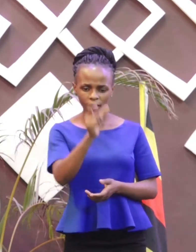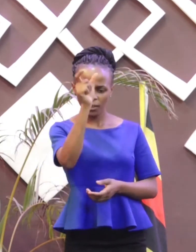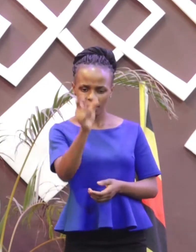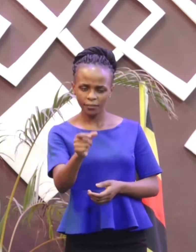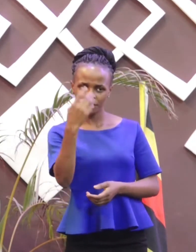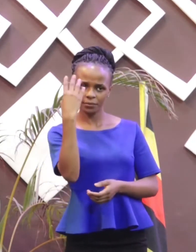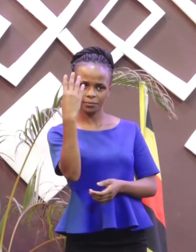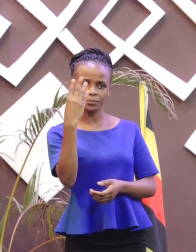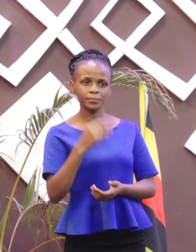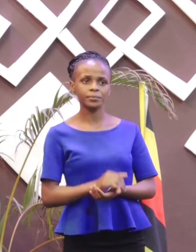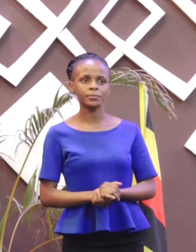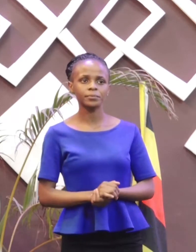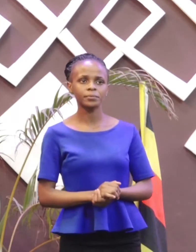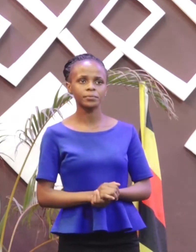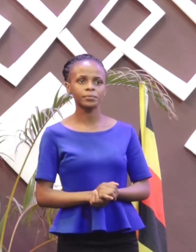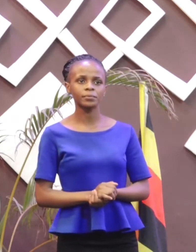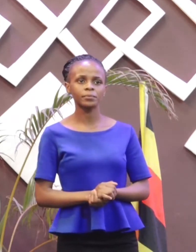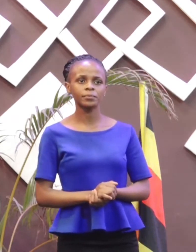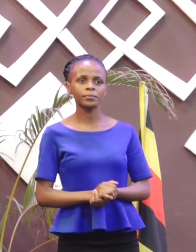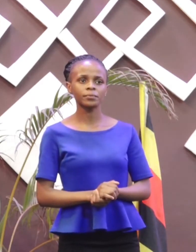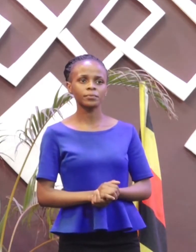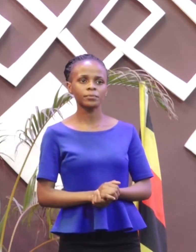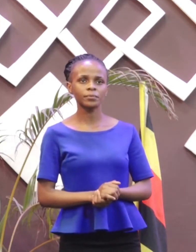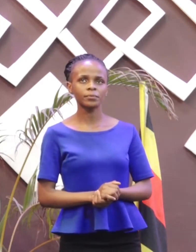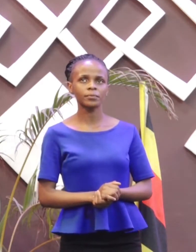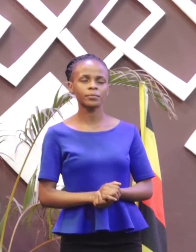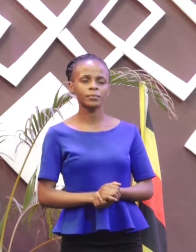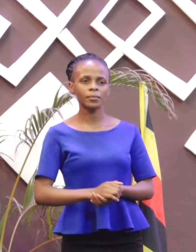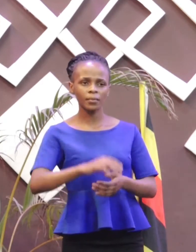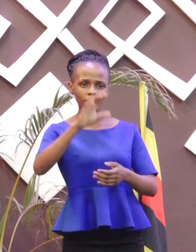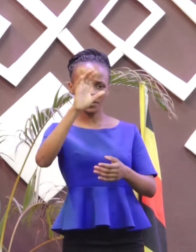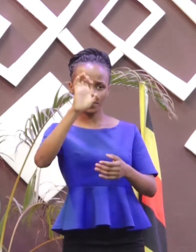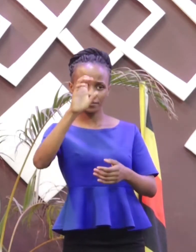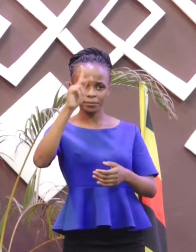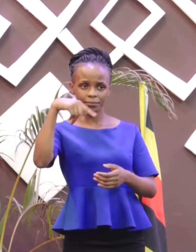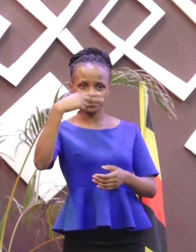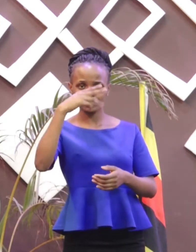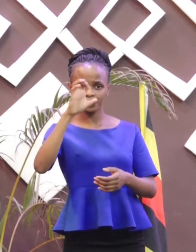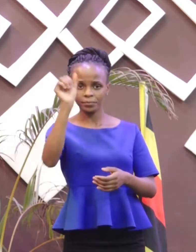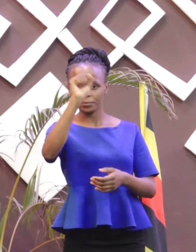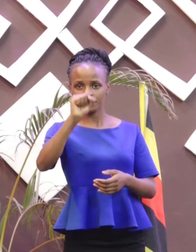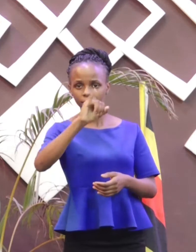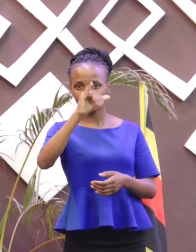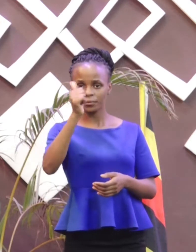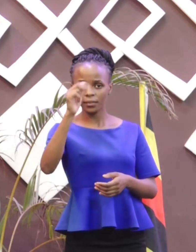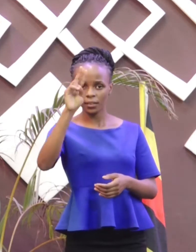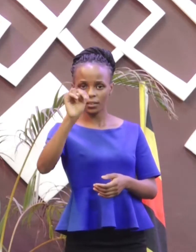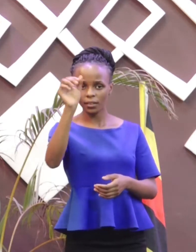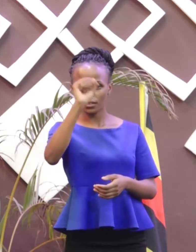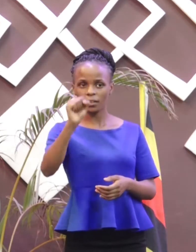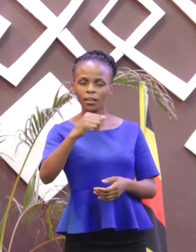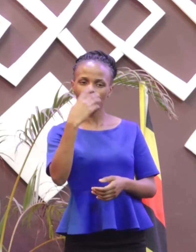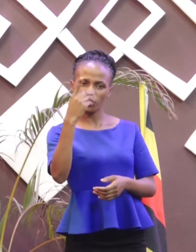4, esula eyokuna, having time, you can begin with verse 11. Bwoba olina